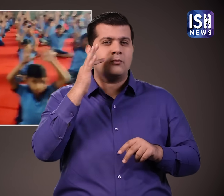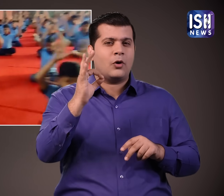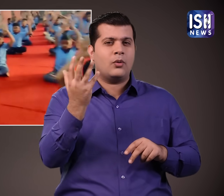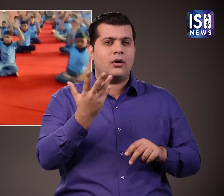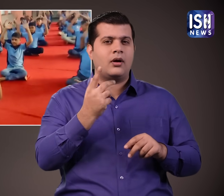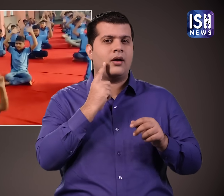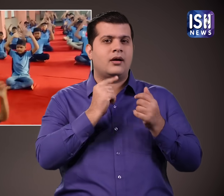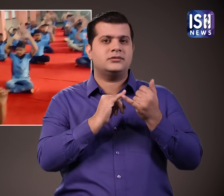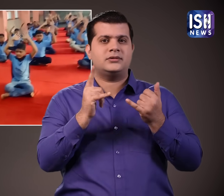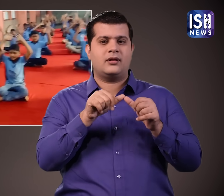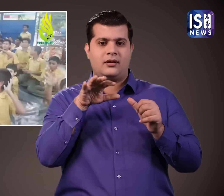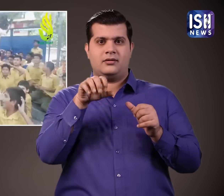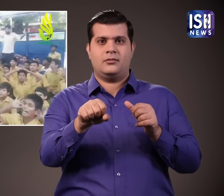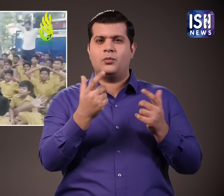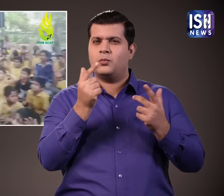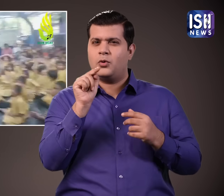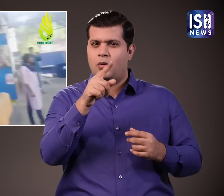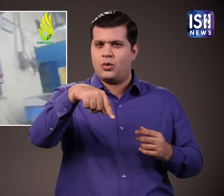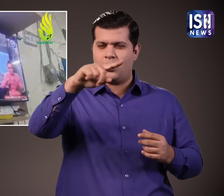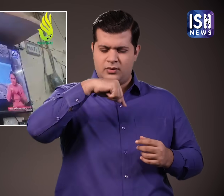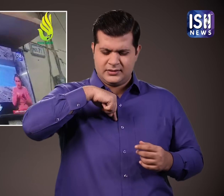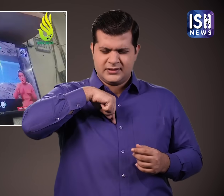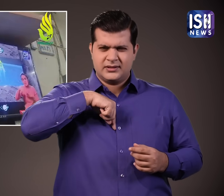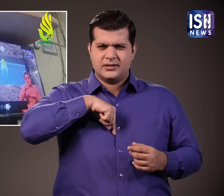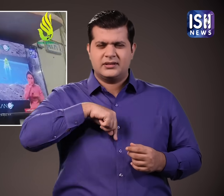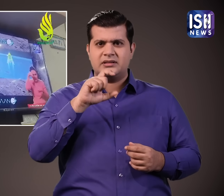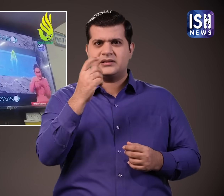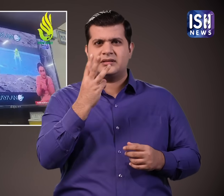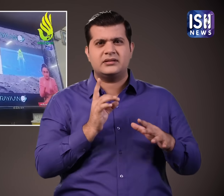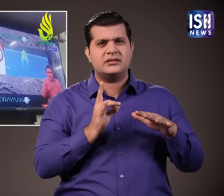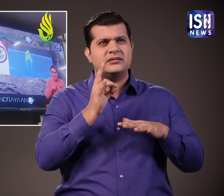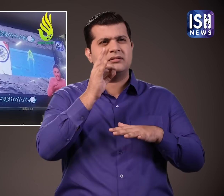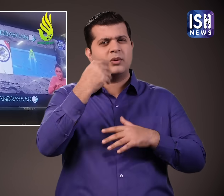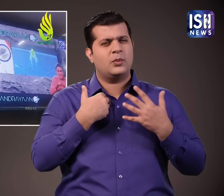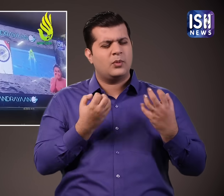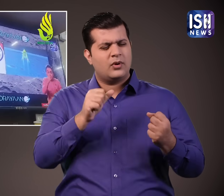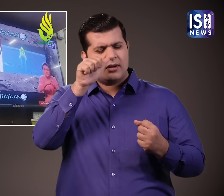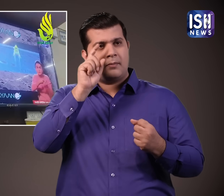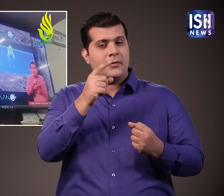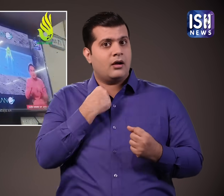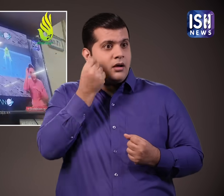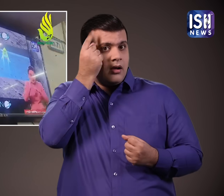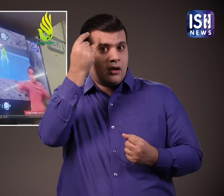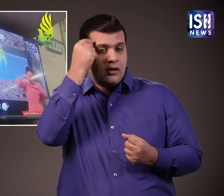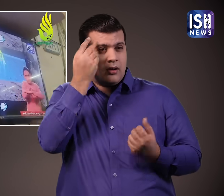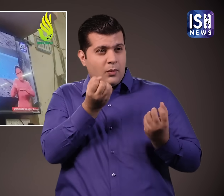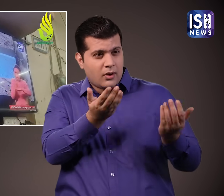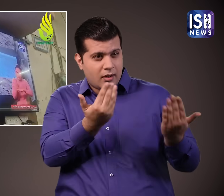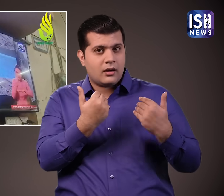Accessibility in ISL is very important. Deaf people deep down wanted to know and understand about Chandrayaan